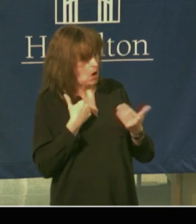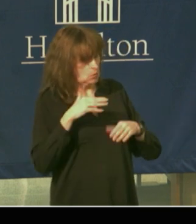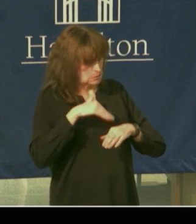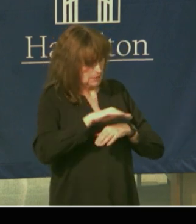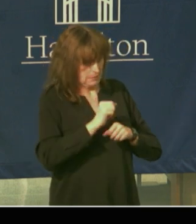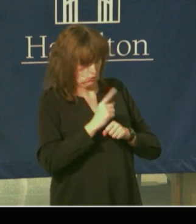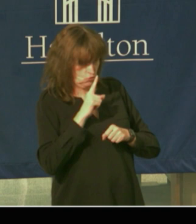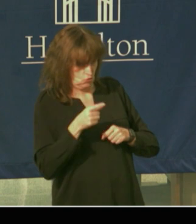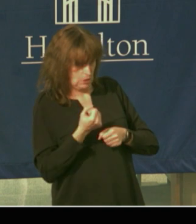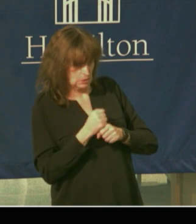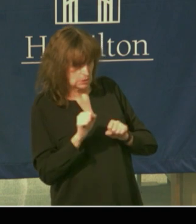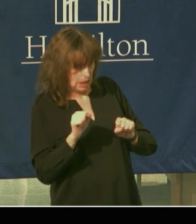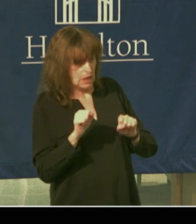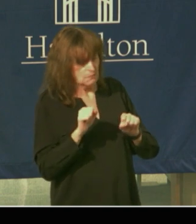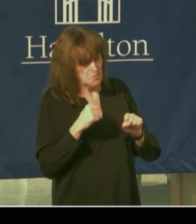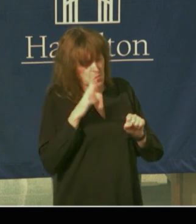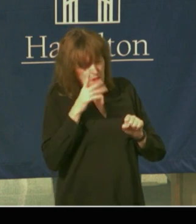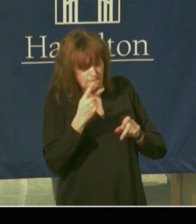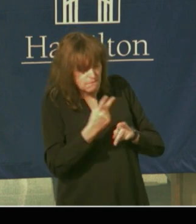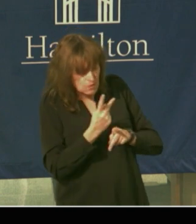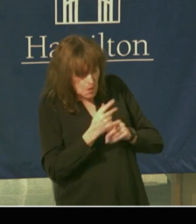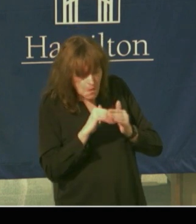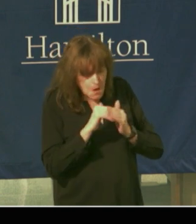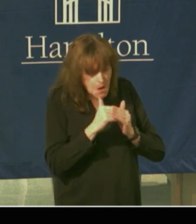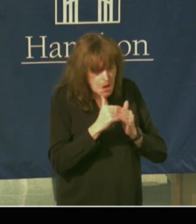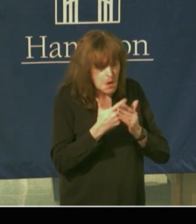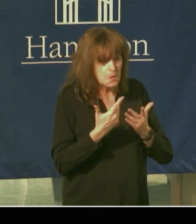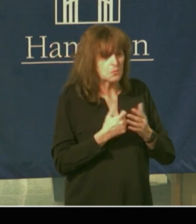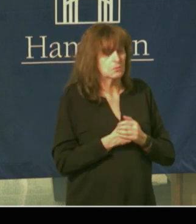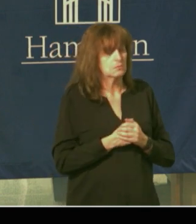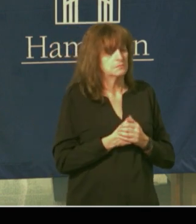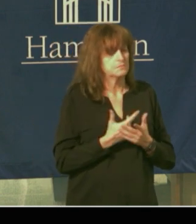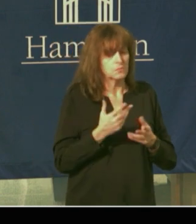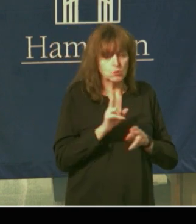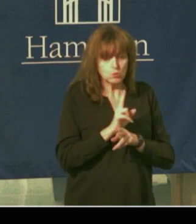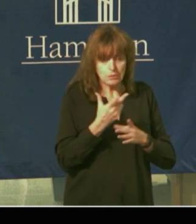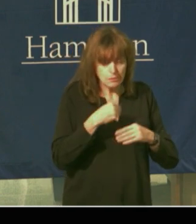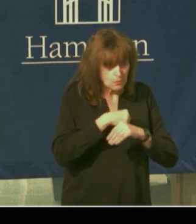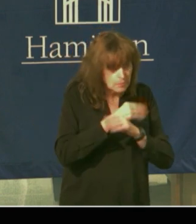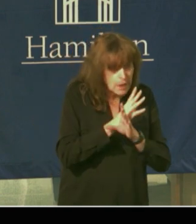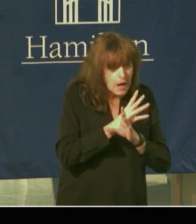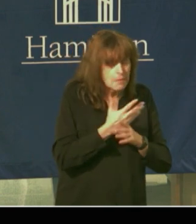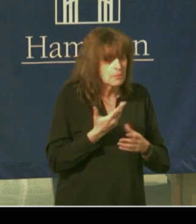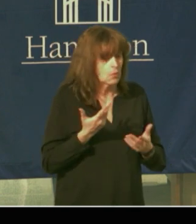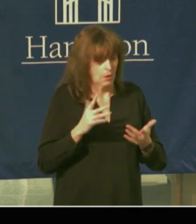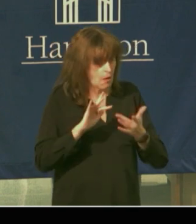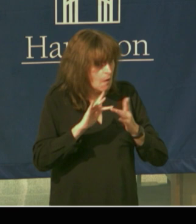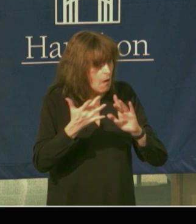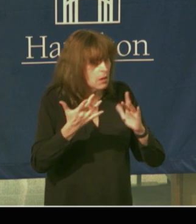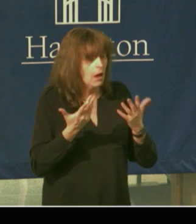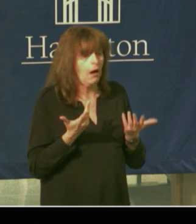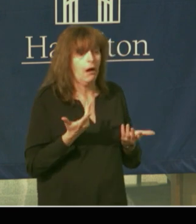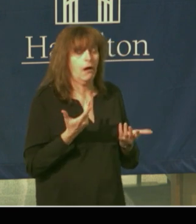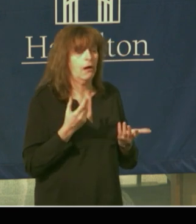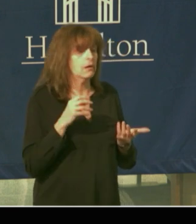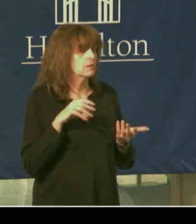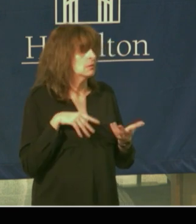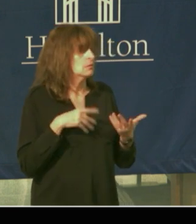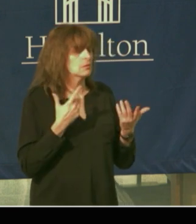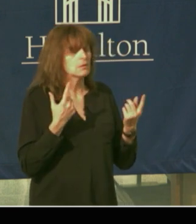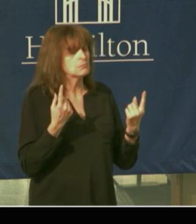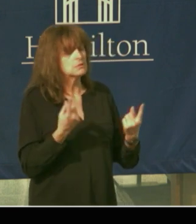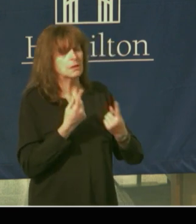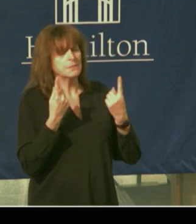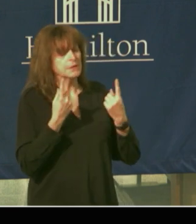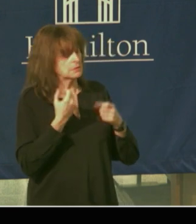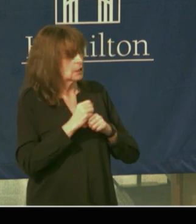deliver services in remote locations, how to deliver services in different ways. And I think that over the coming weeks, you're going to see us have more